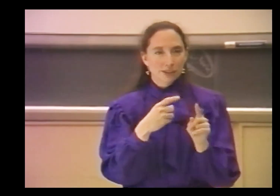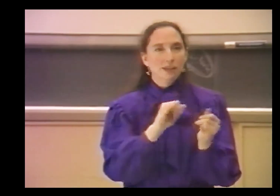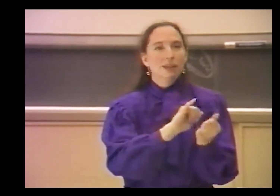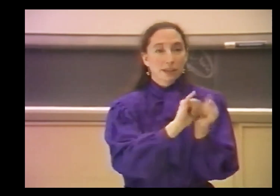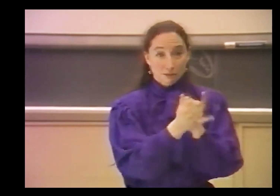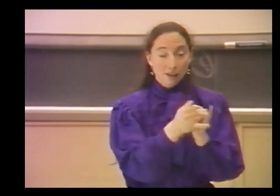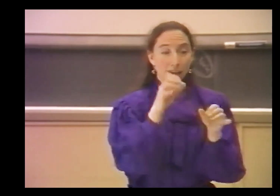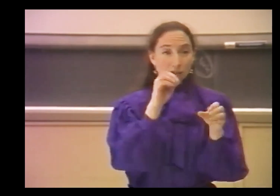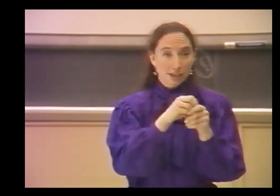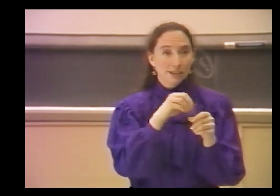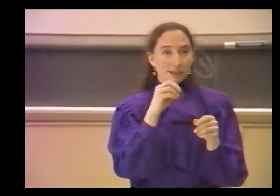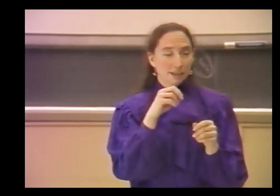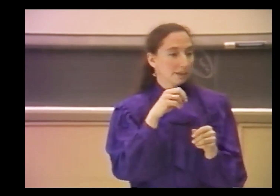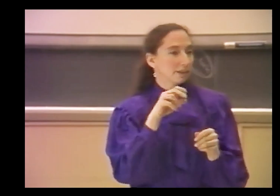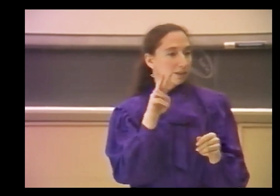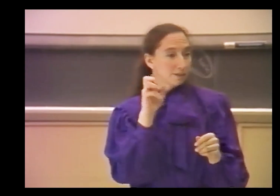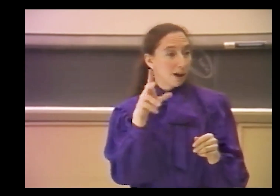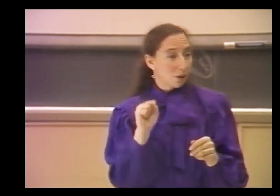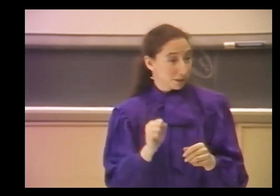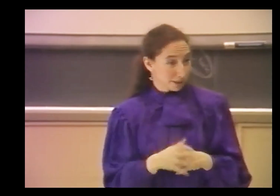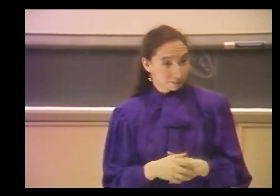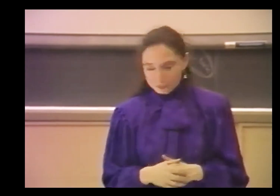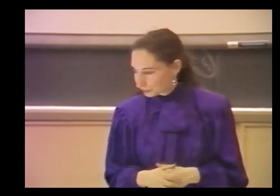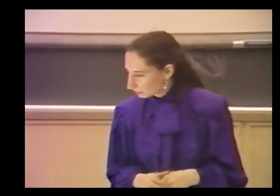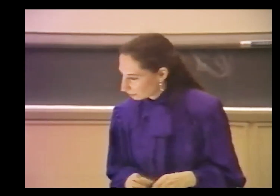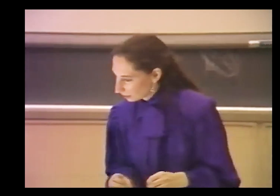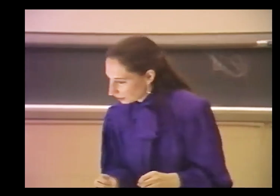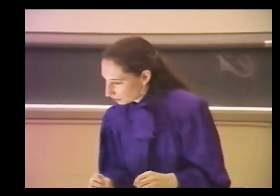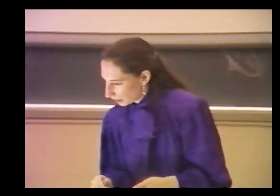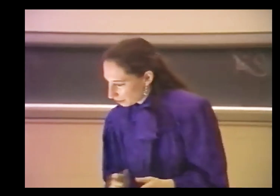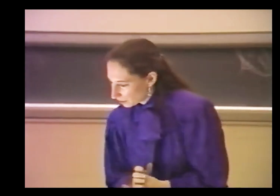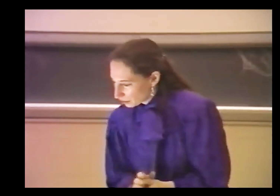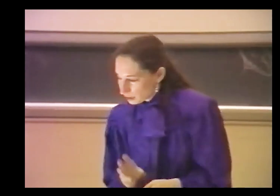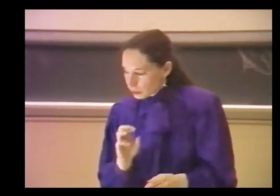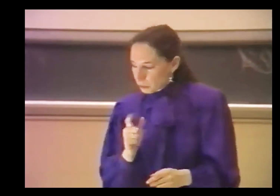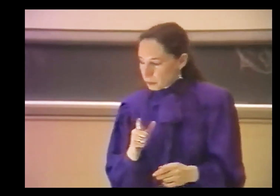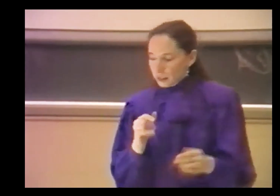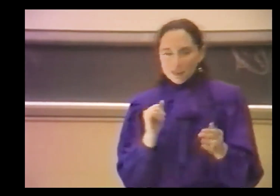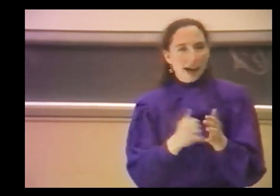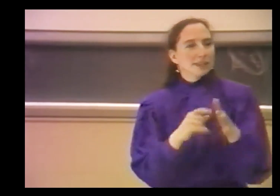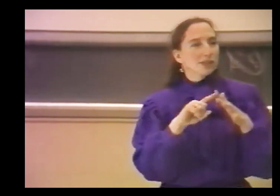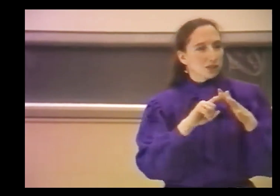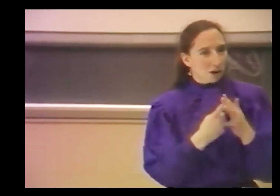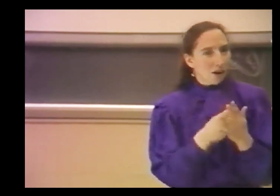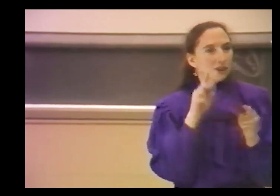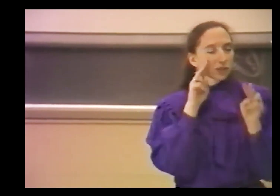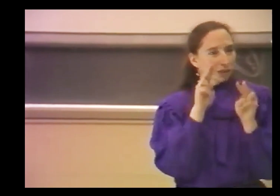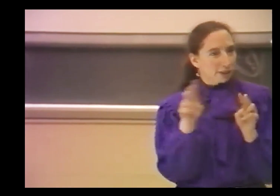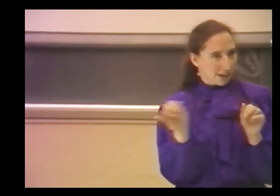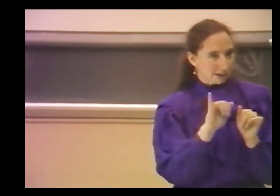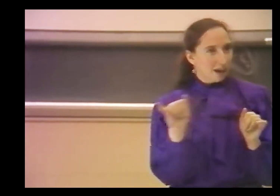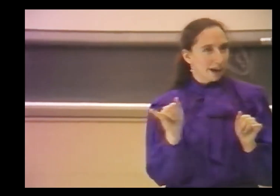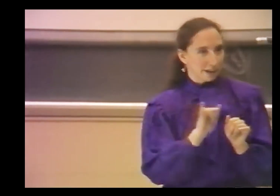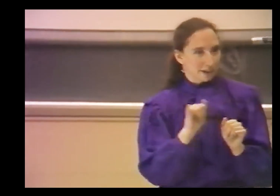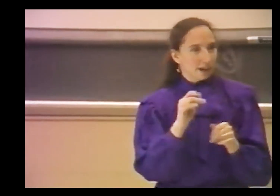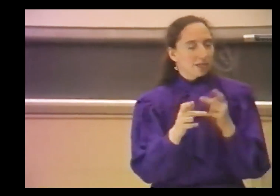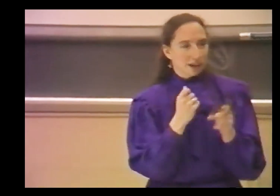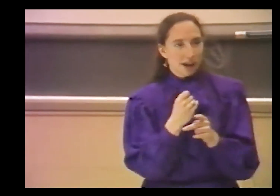versus the inflection that's in the vowels. Okay, well, that starts looking like the kind